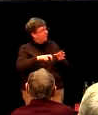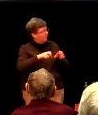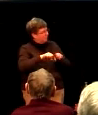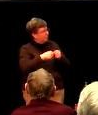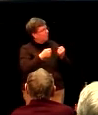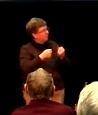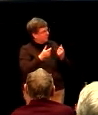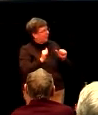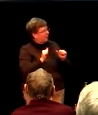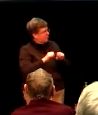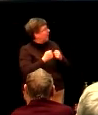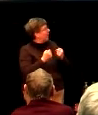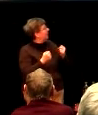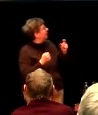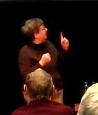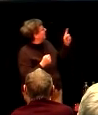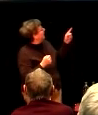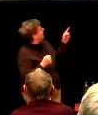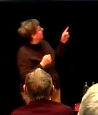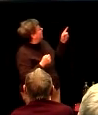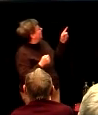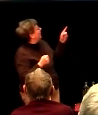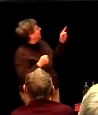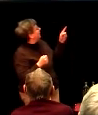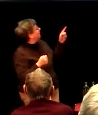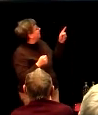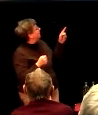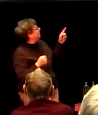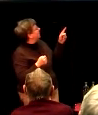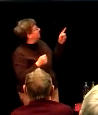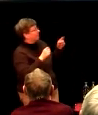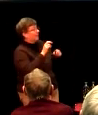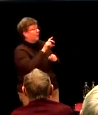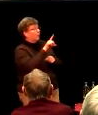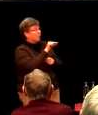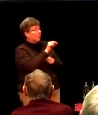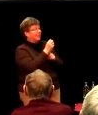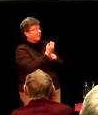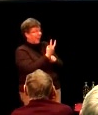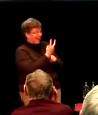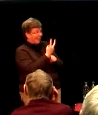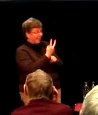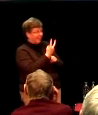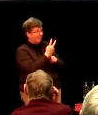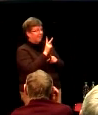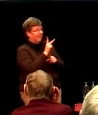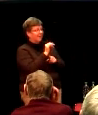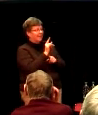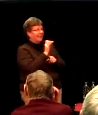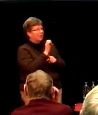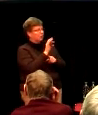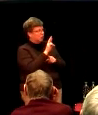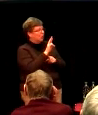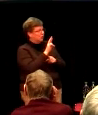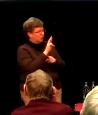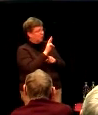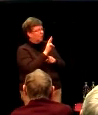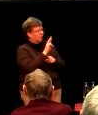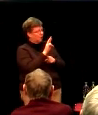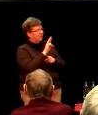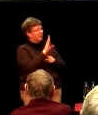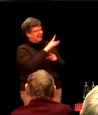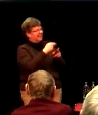until 2012, the textbooks always put Kittinger's balloon on there, because that's as high as we've gotten man to go